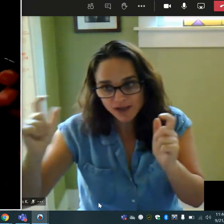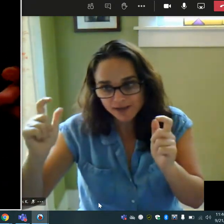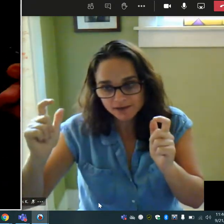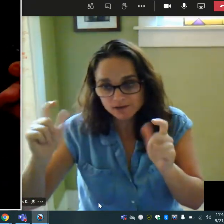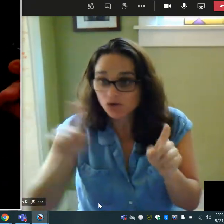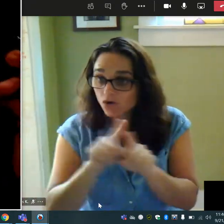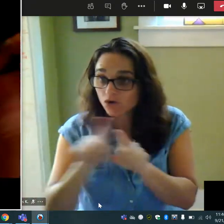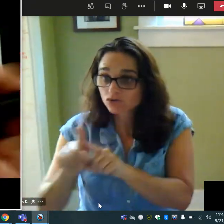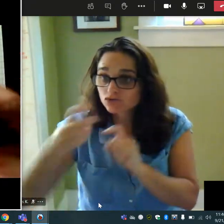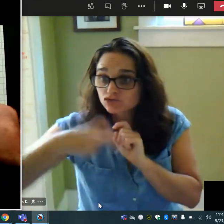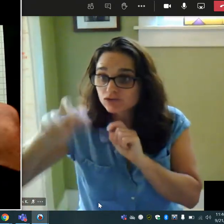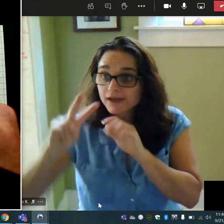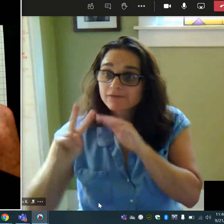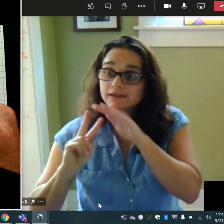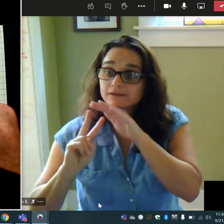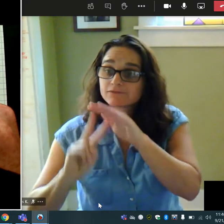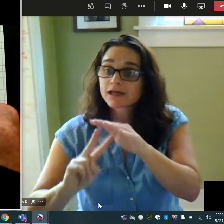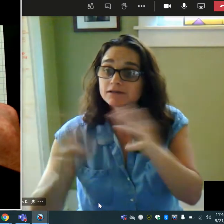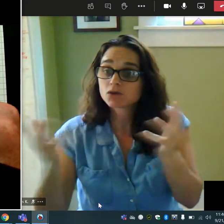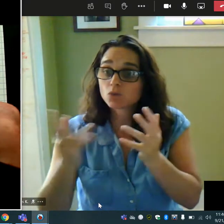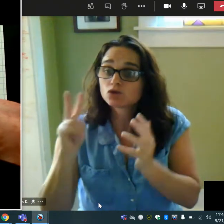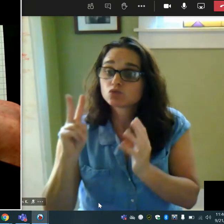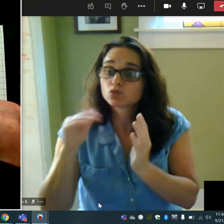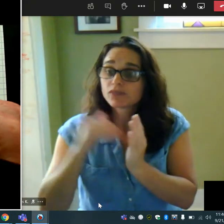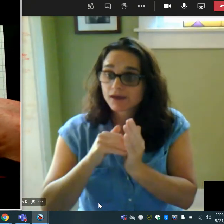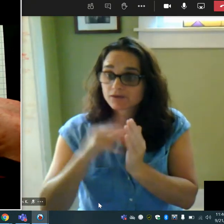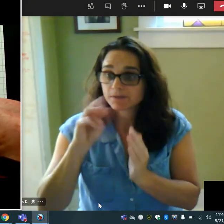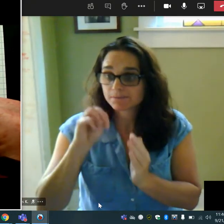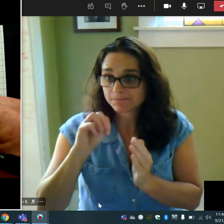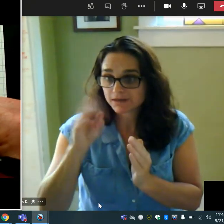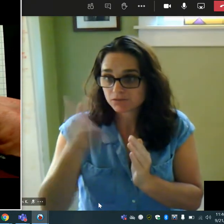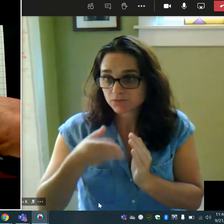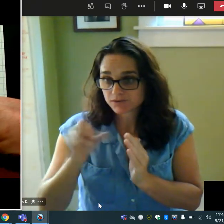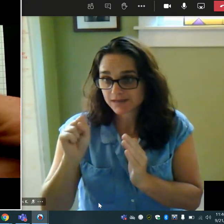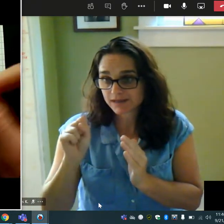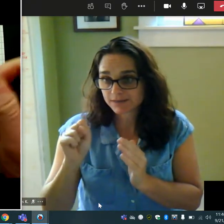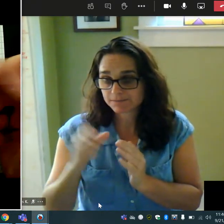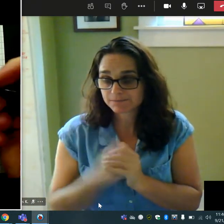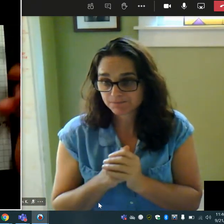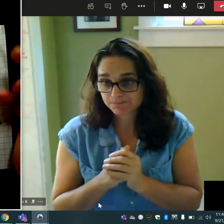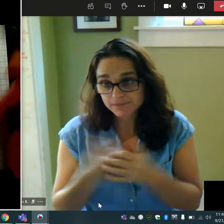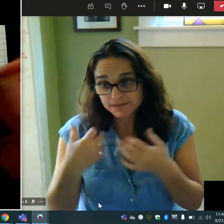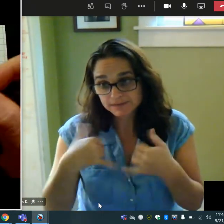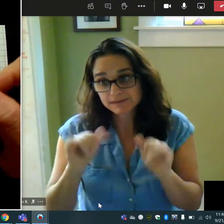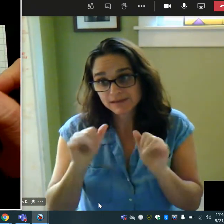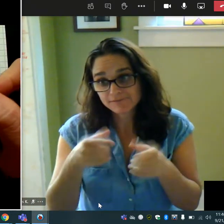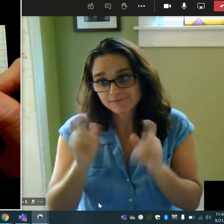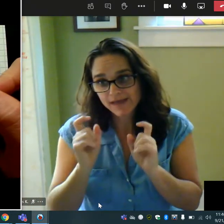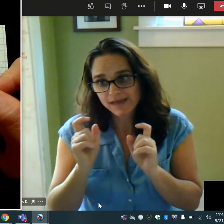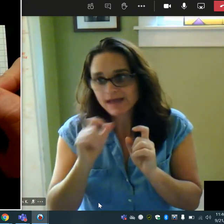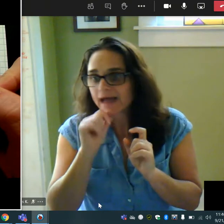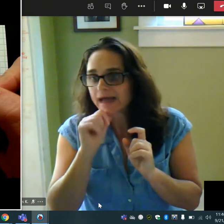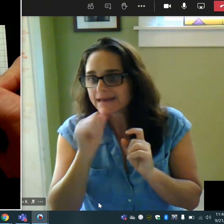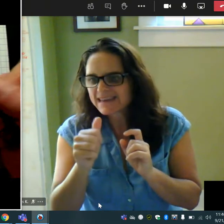speed of 2,000 meters per second. Still very fast, but not as fast as our